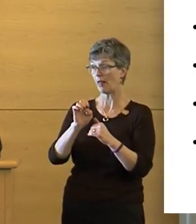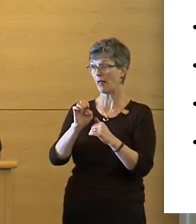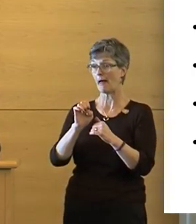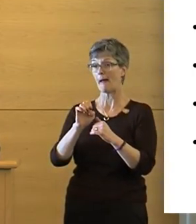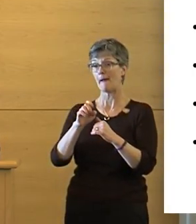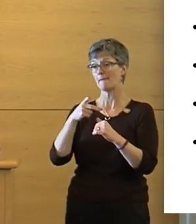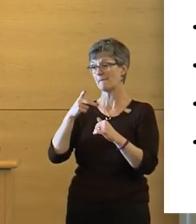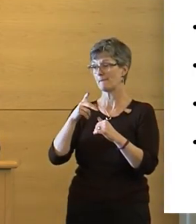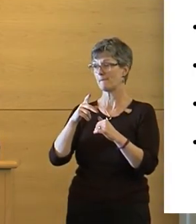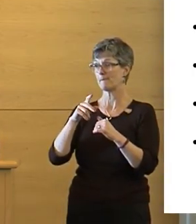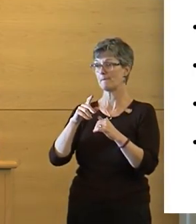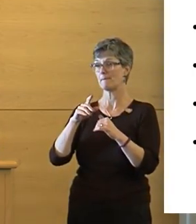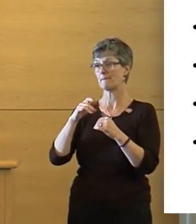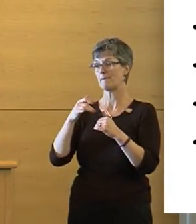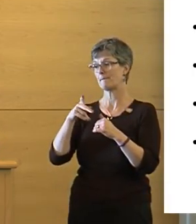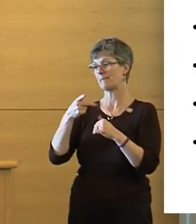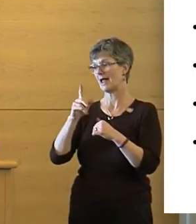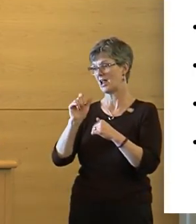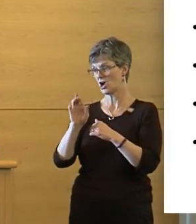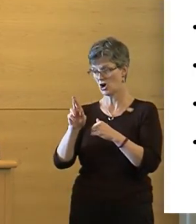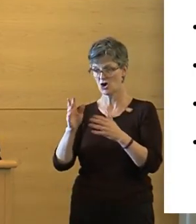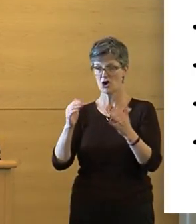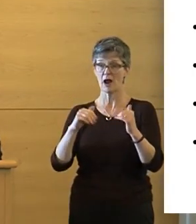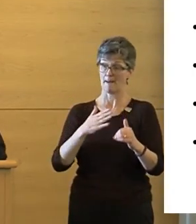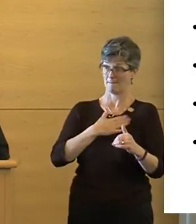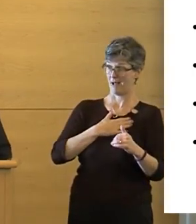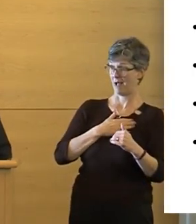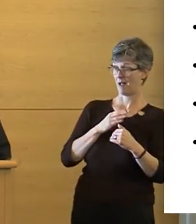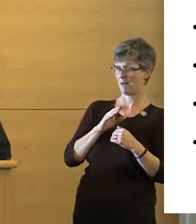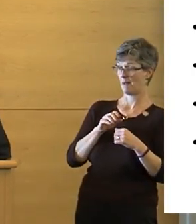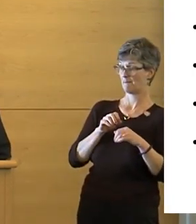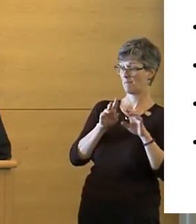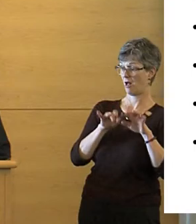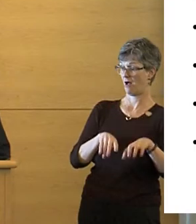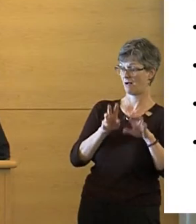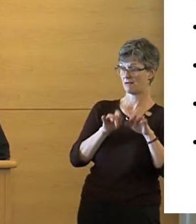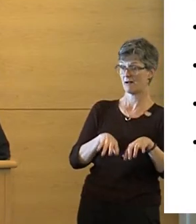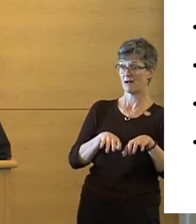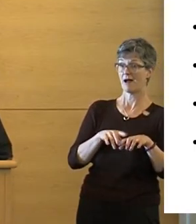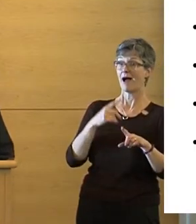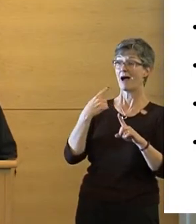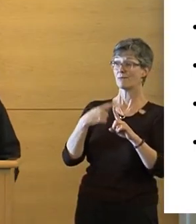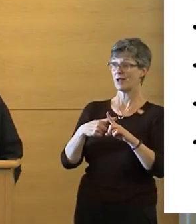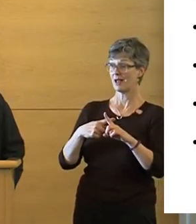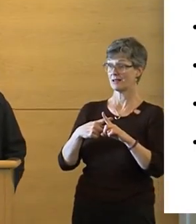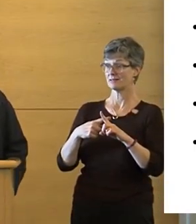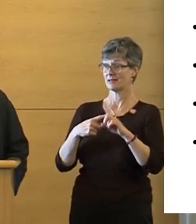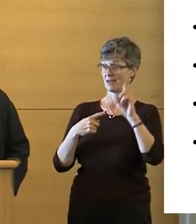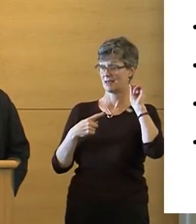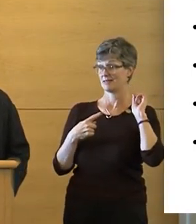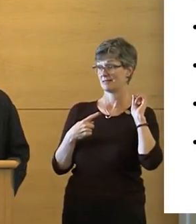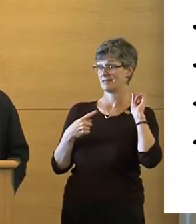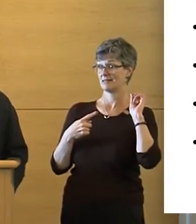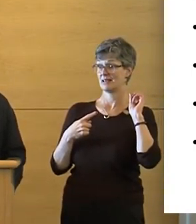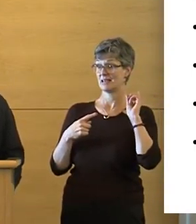page, that sort of thing. There's 30 web accessibility tips, which is a nice